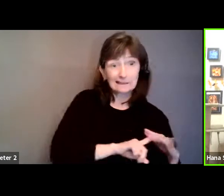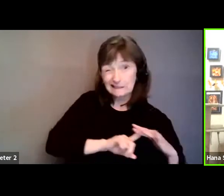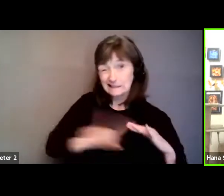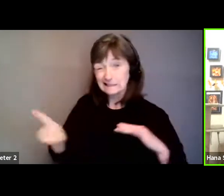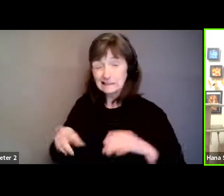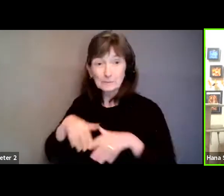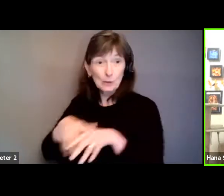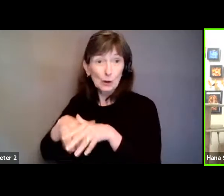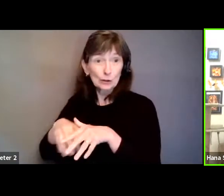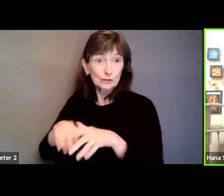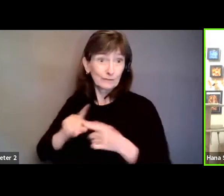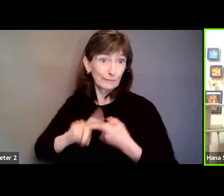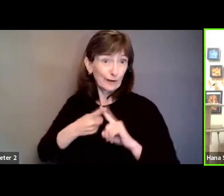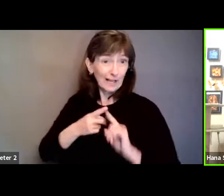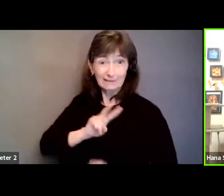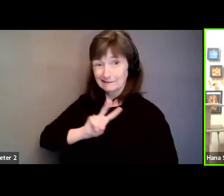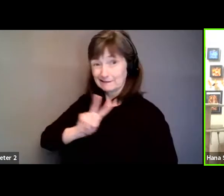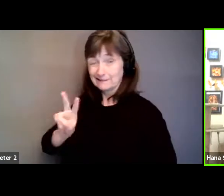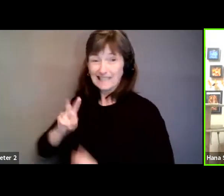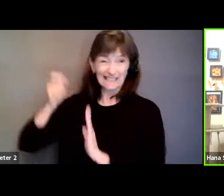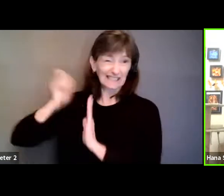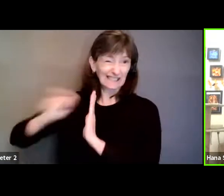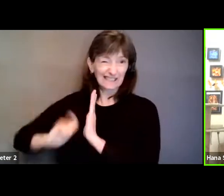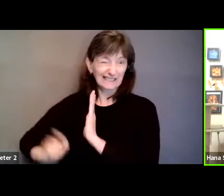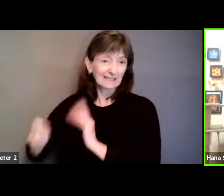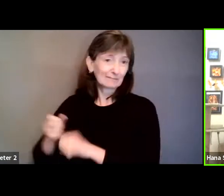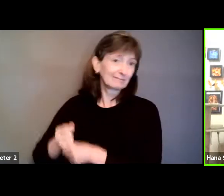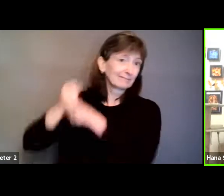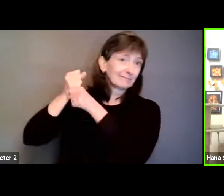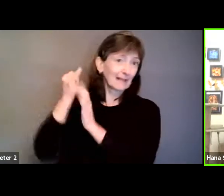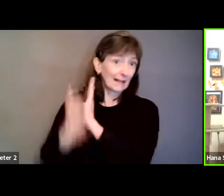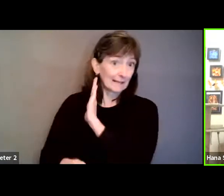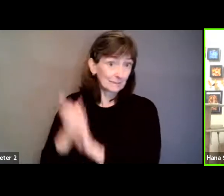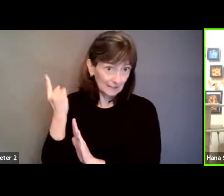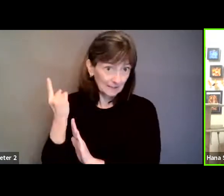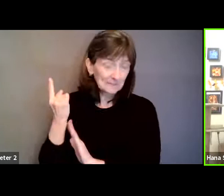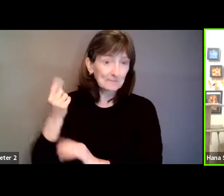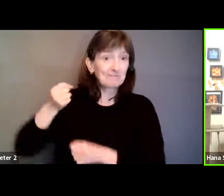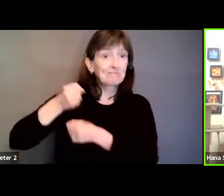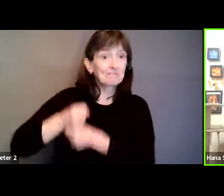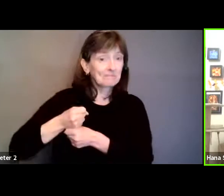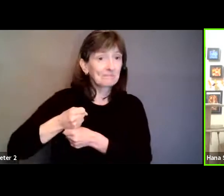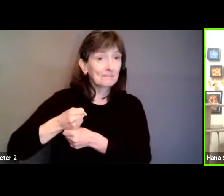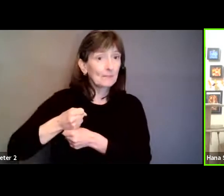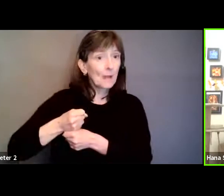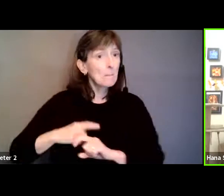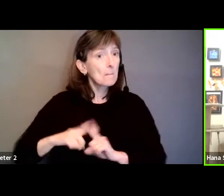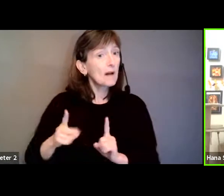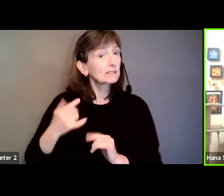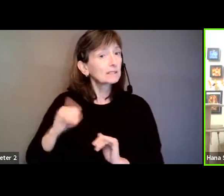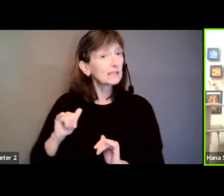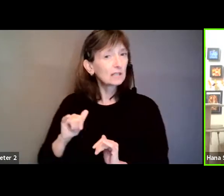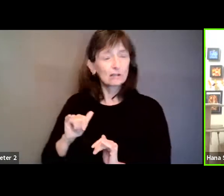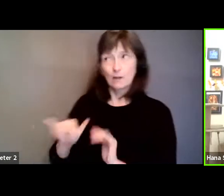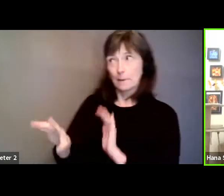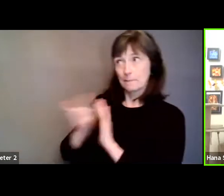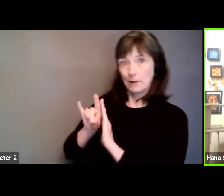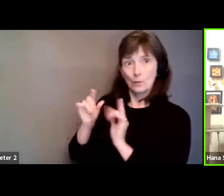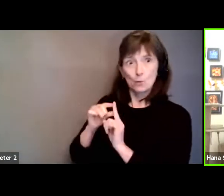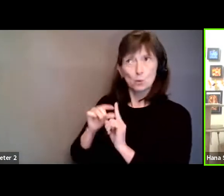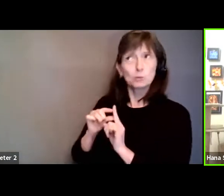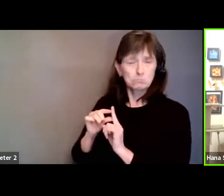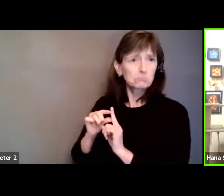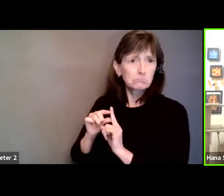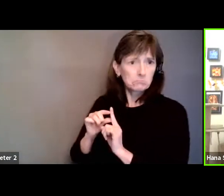with my friend. But even though I made that sign at the last minute, I was deliberate with my choice of words. I meant what